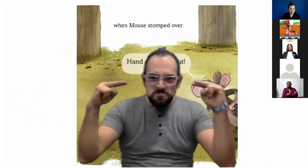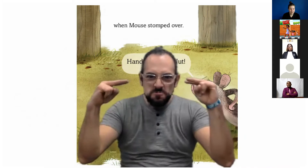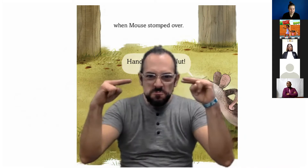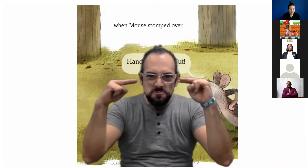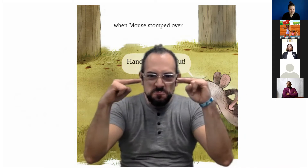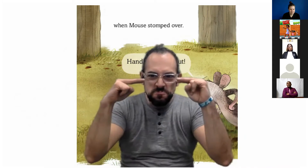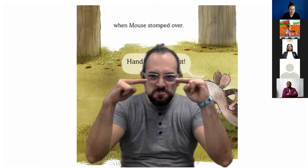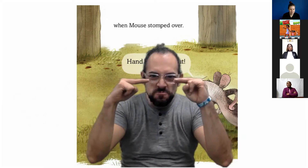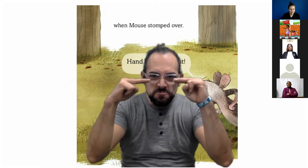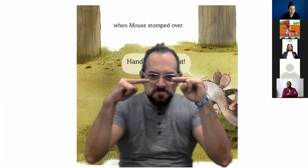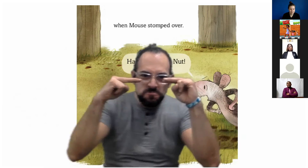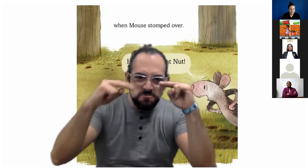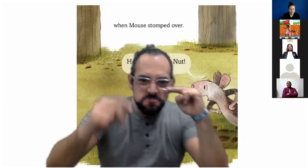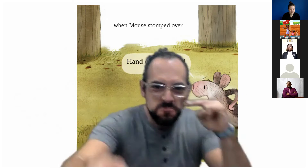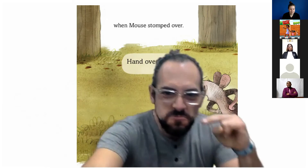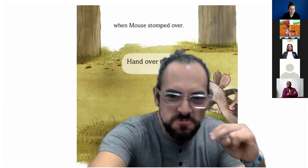They're ready to face off.